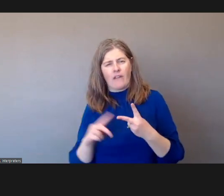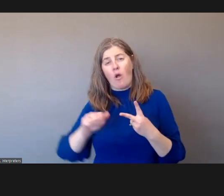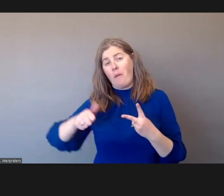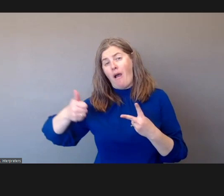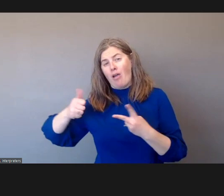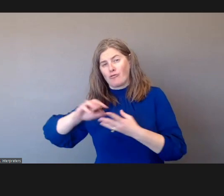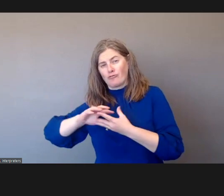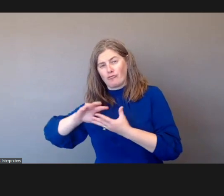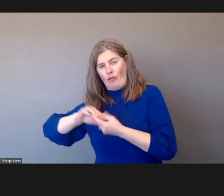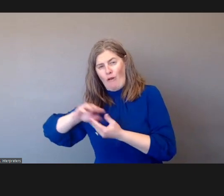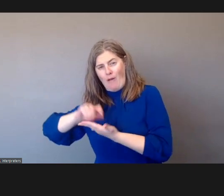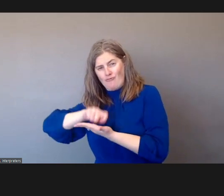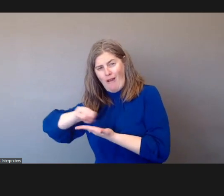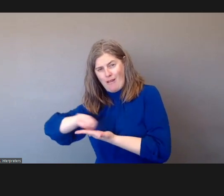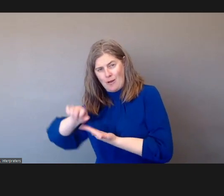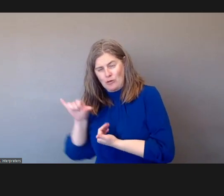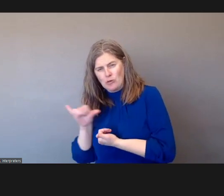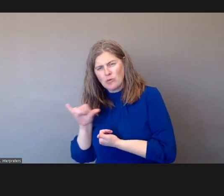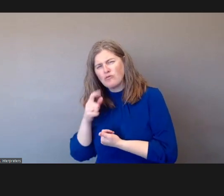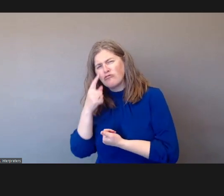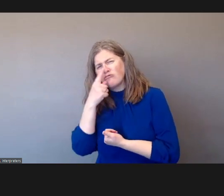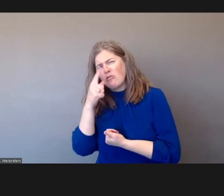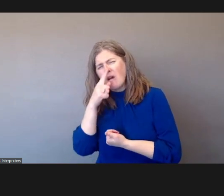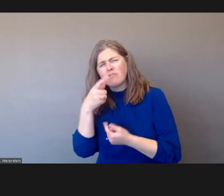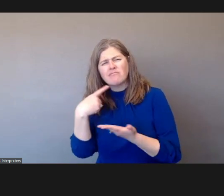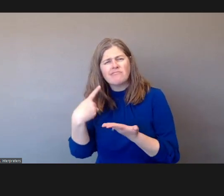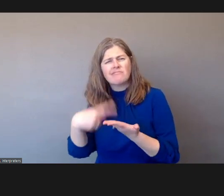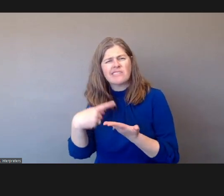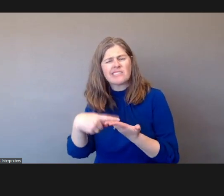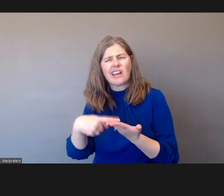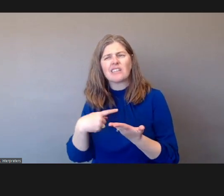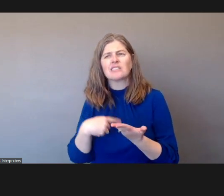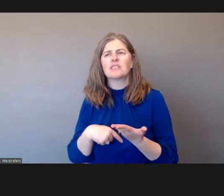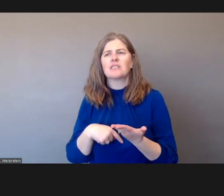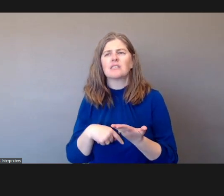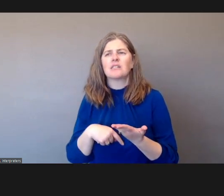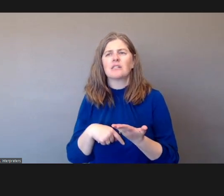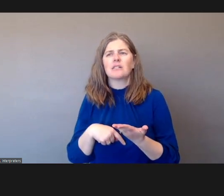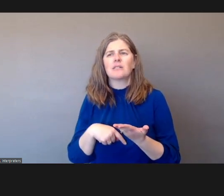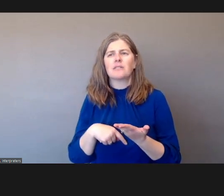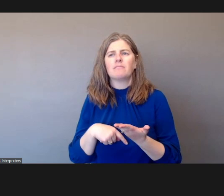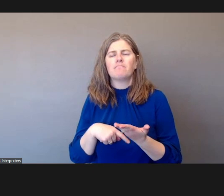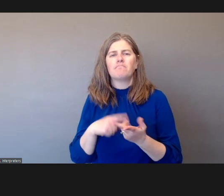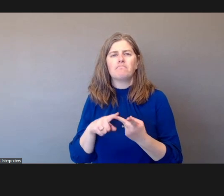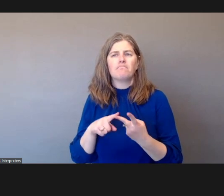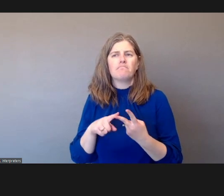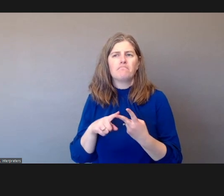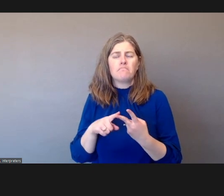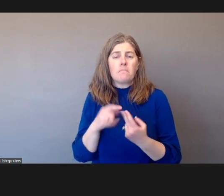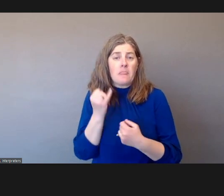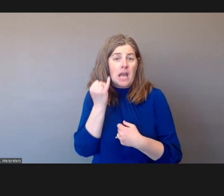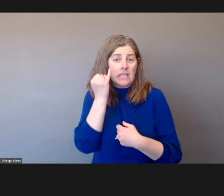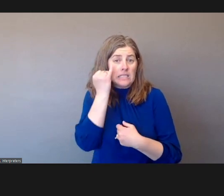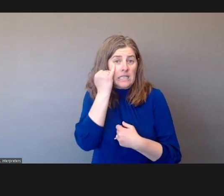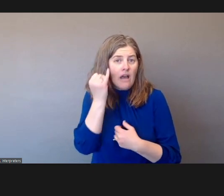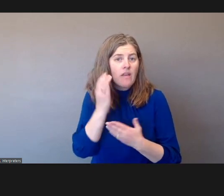on, could you discuss the notion some people have